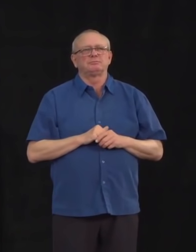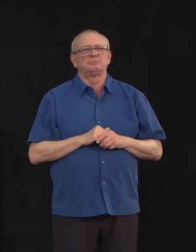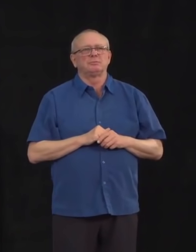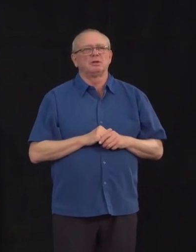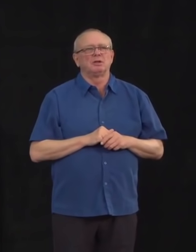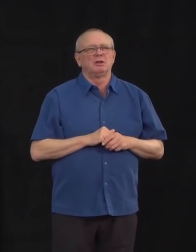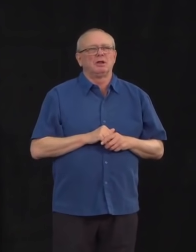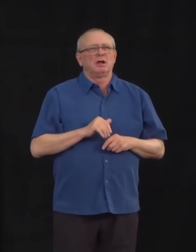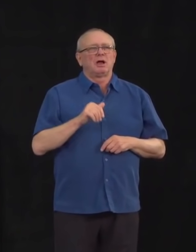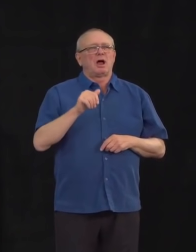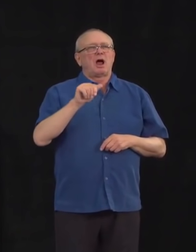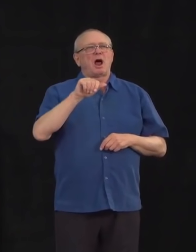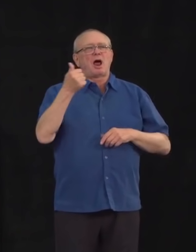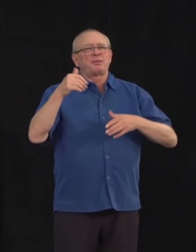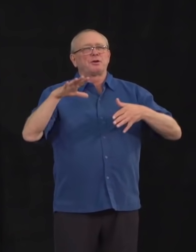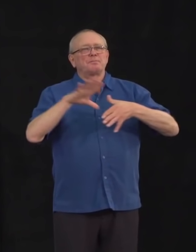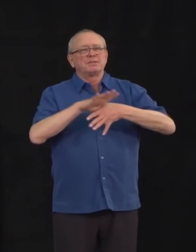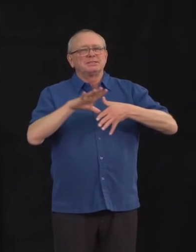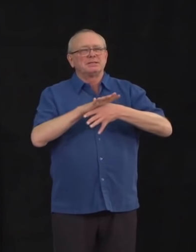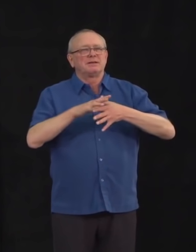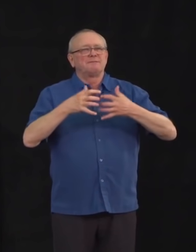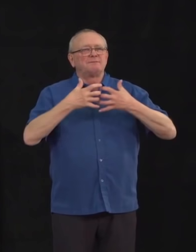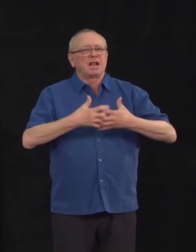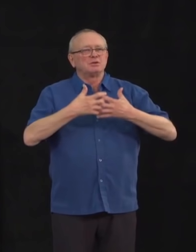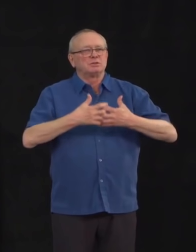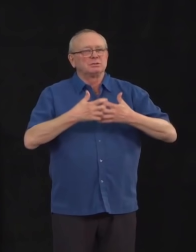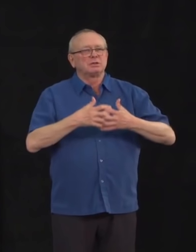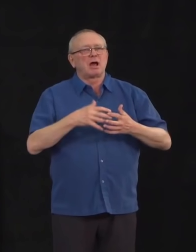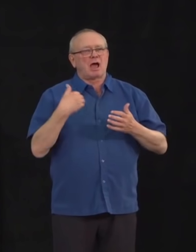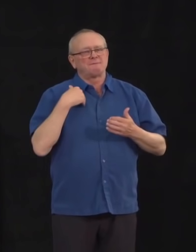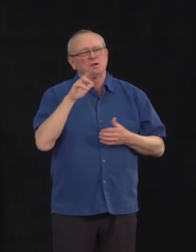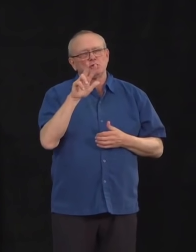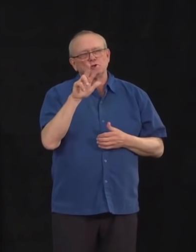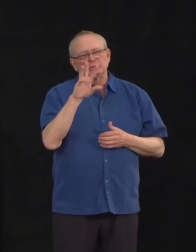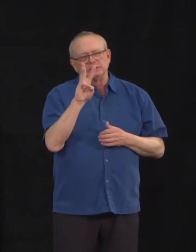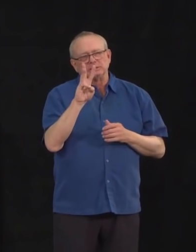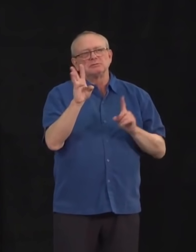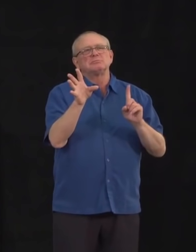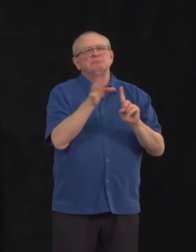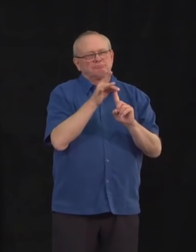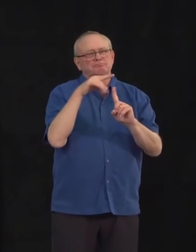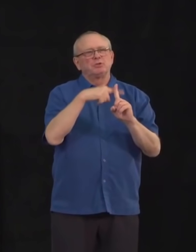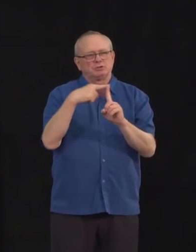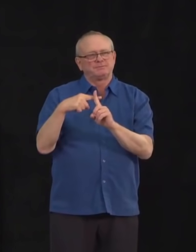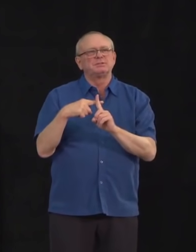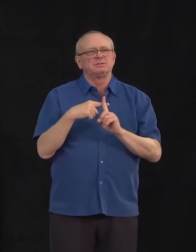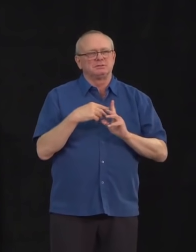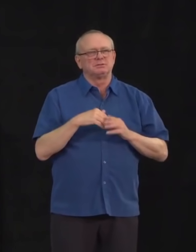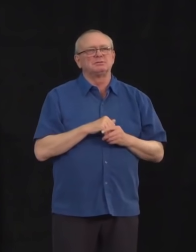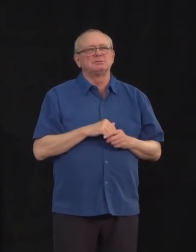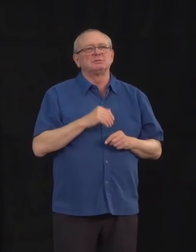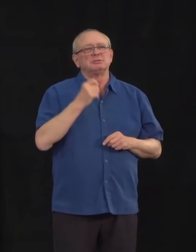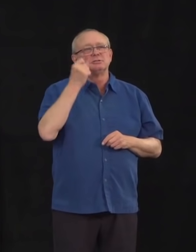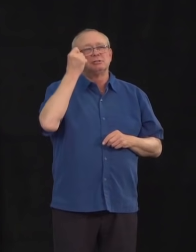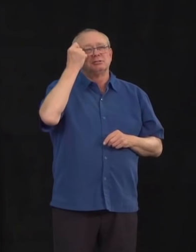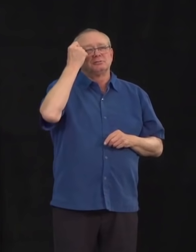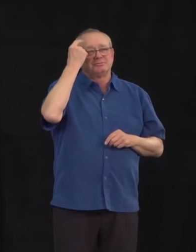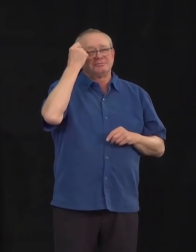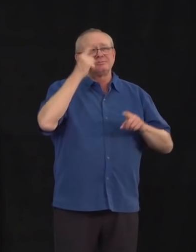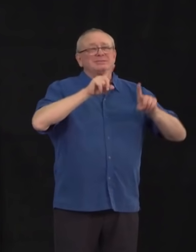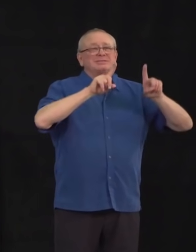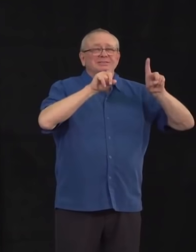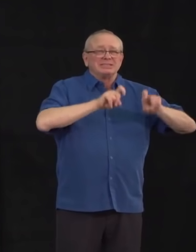and I want to emphasize that part of this case number is related to the outbreak management tool of testing asymptomatic